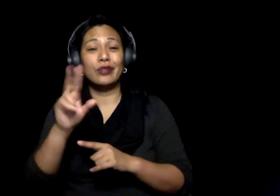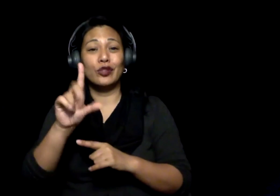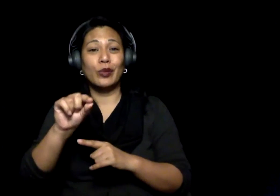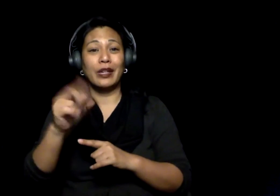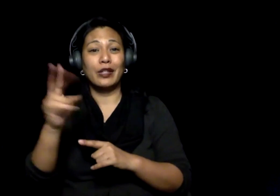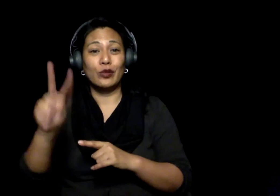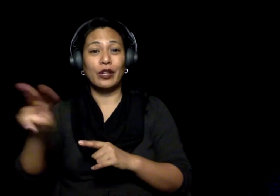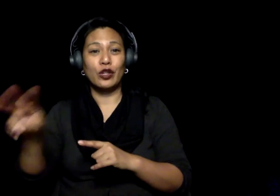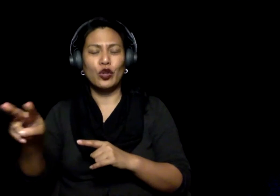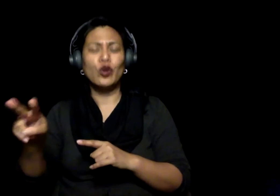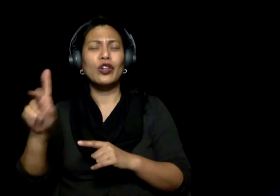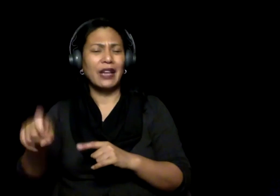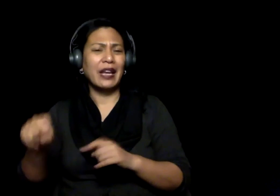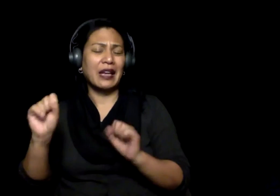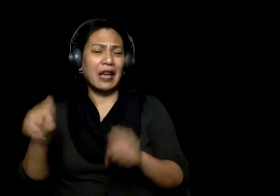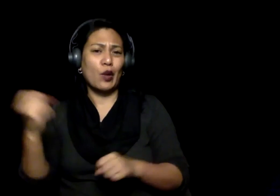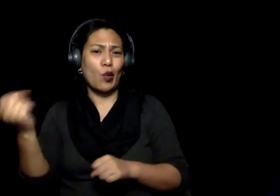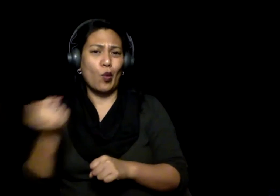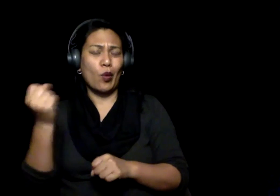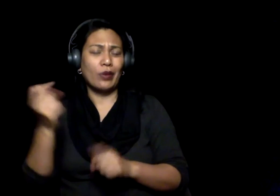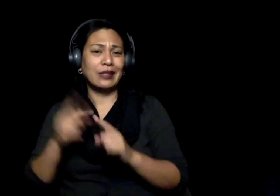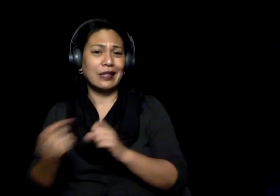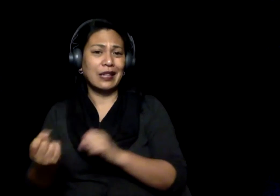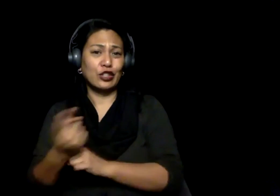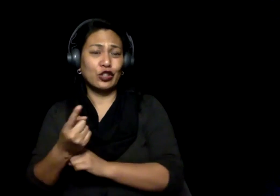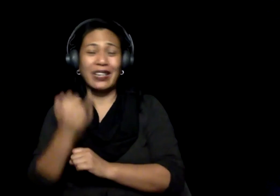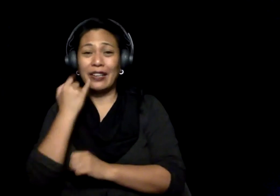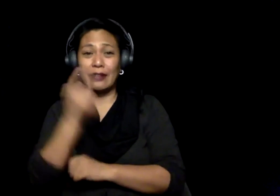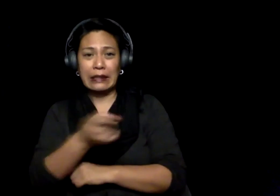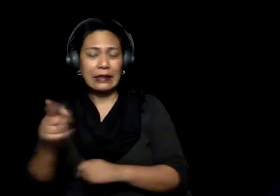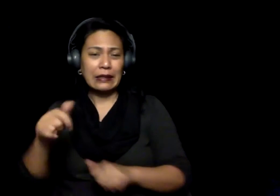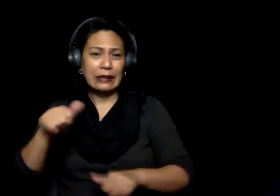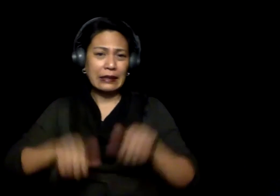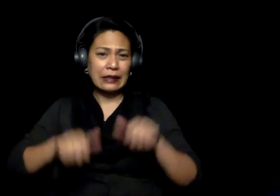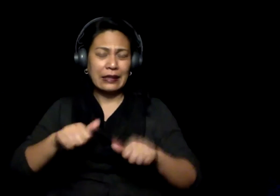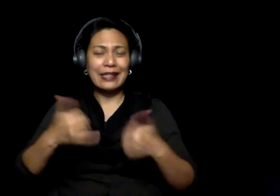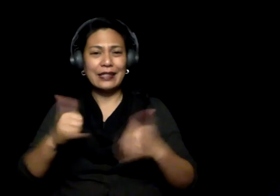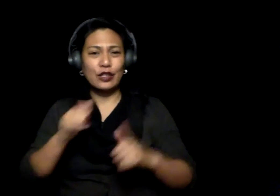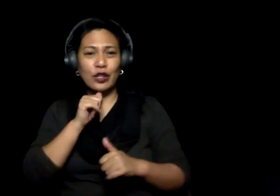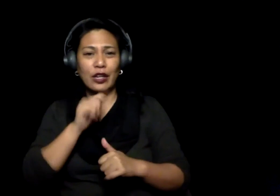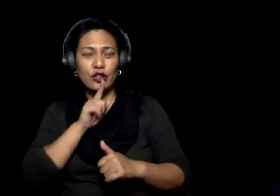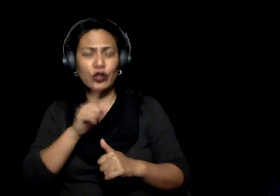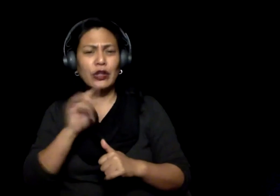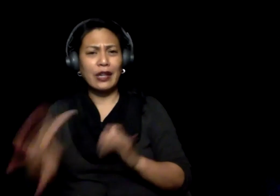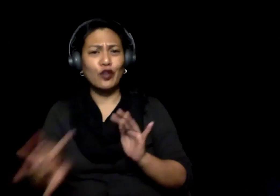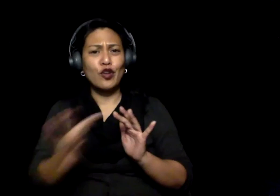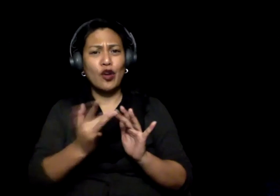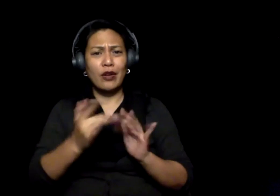year. If you're not sure, we could discuss it if you want to just like have a phone chat to talk about it.